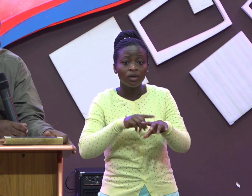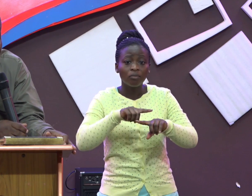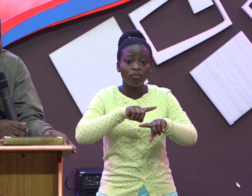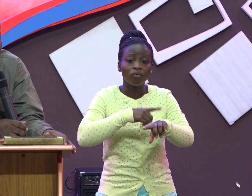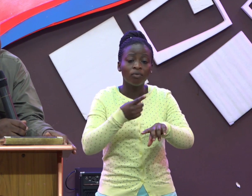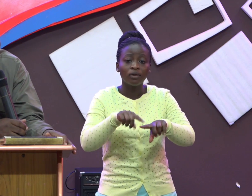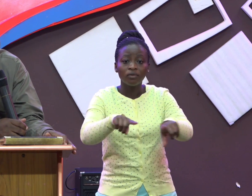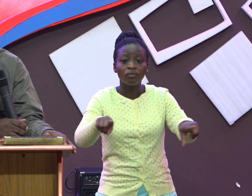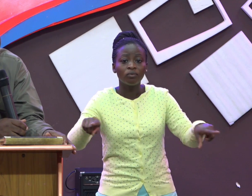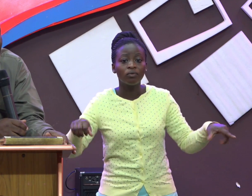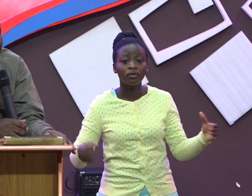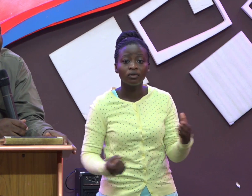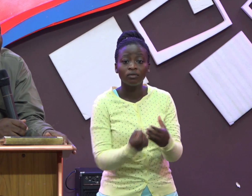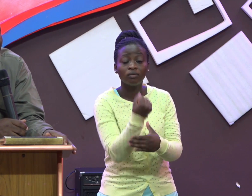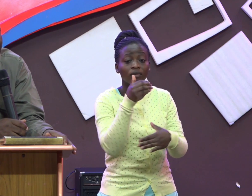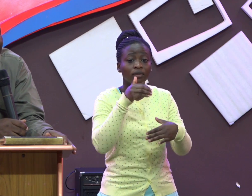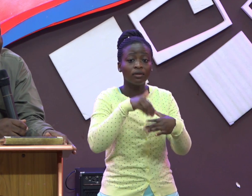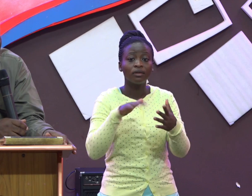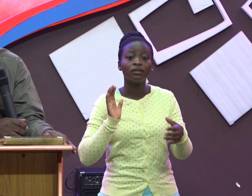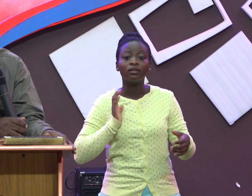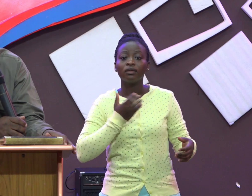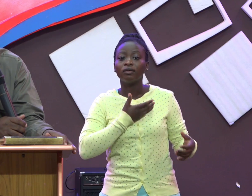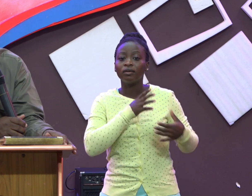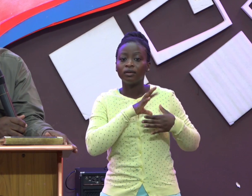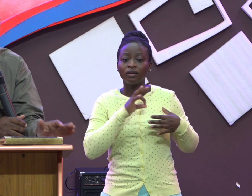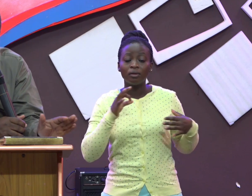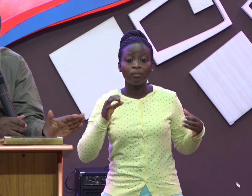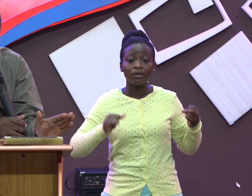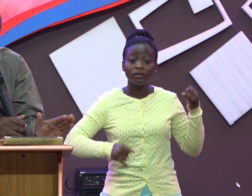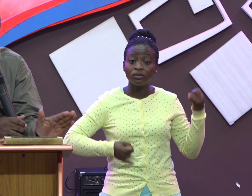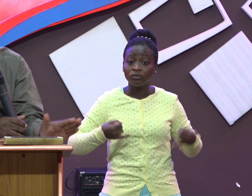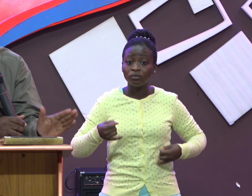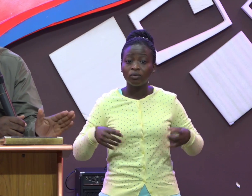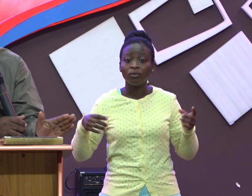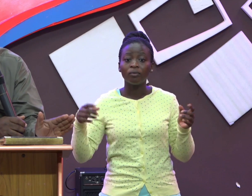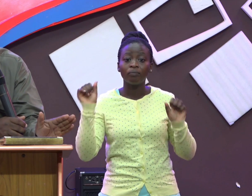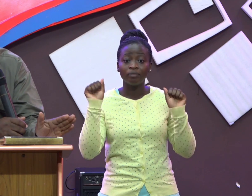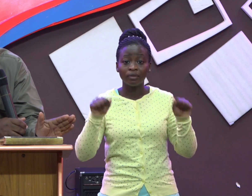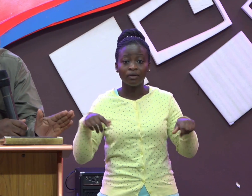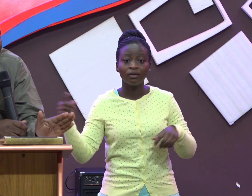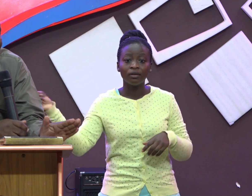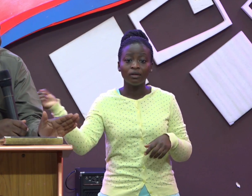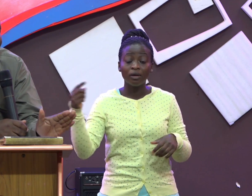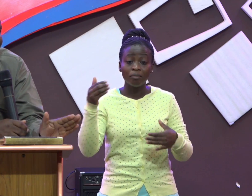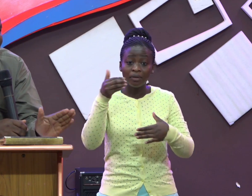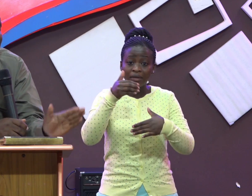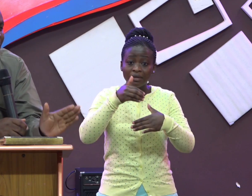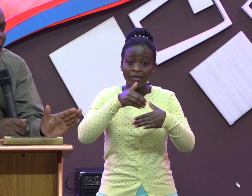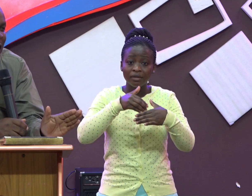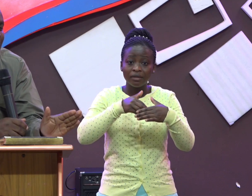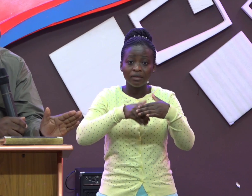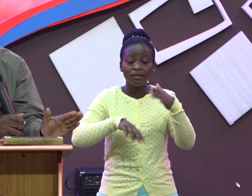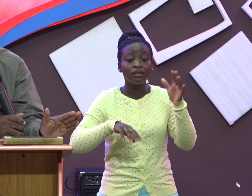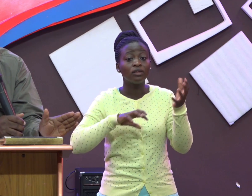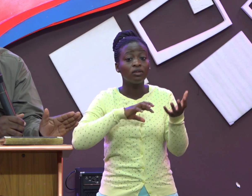our inner man, joy can come. Even in